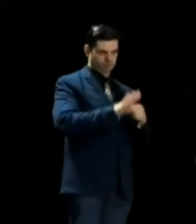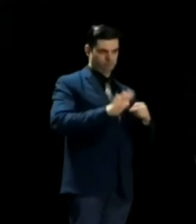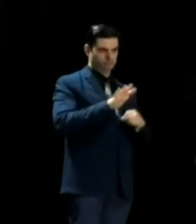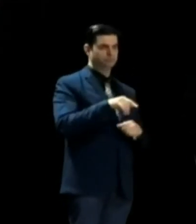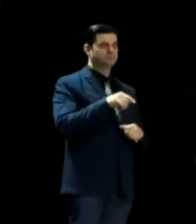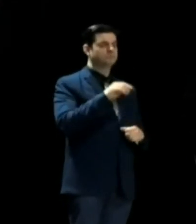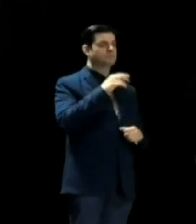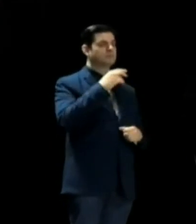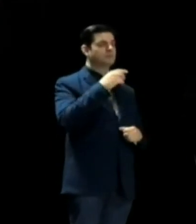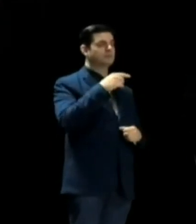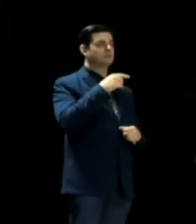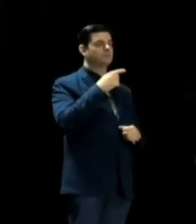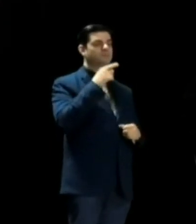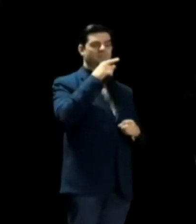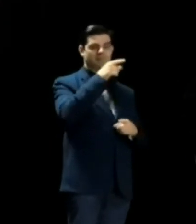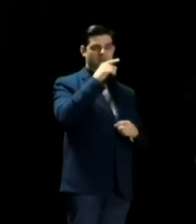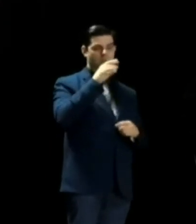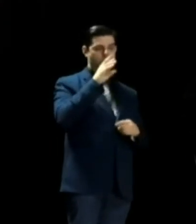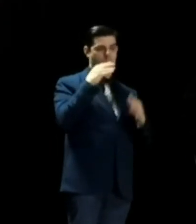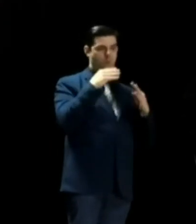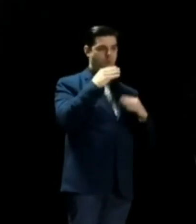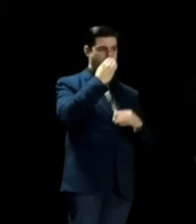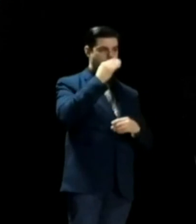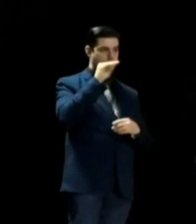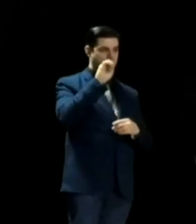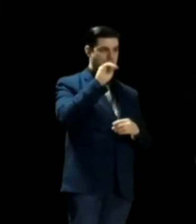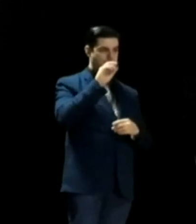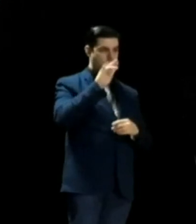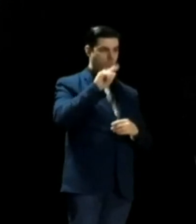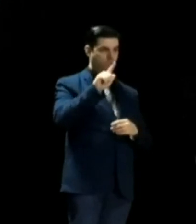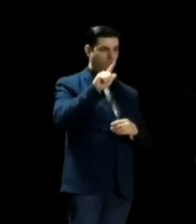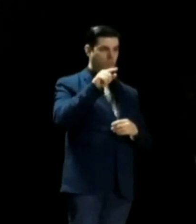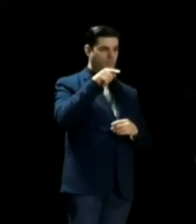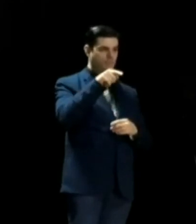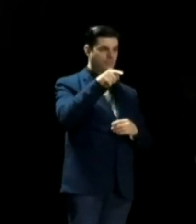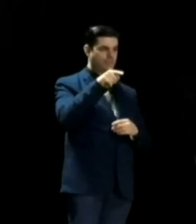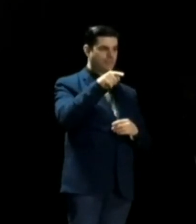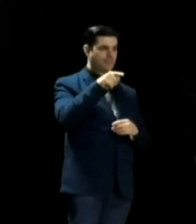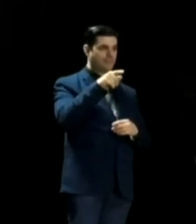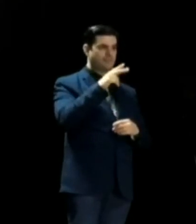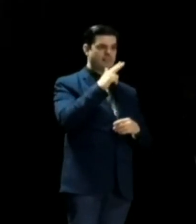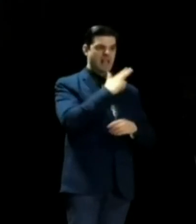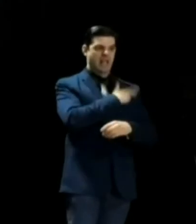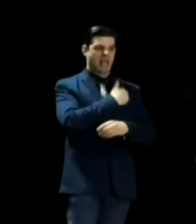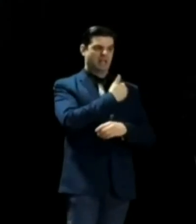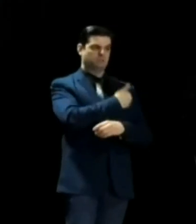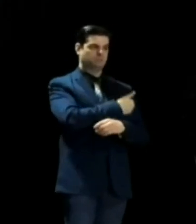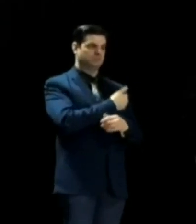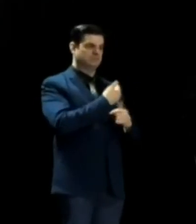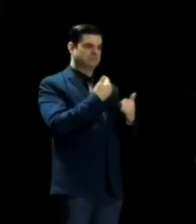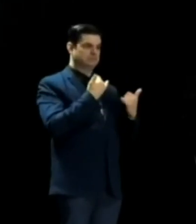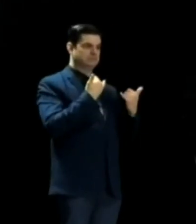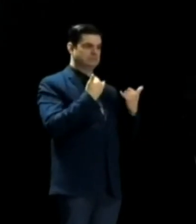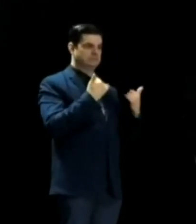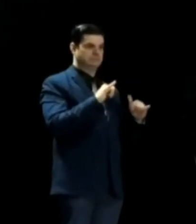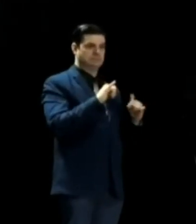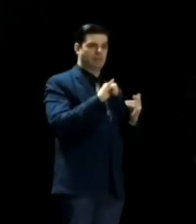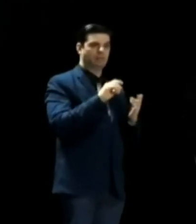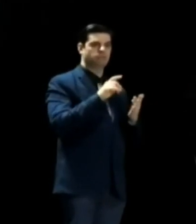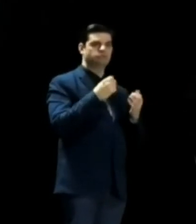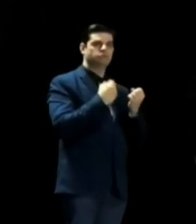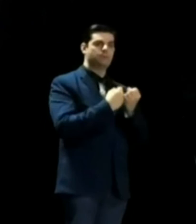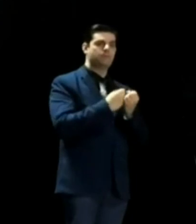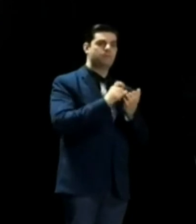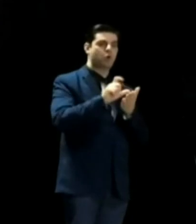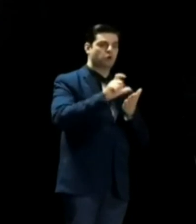hospitals asked to back off on those sponsor payments? I've not heard that. Hopefully you're not breaking news to me, Tim. But